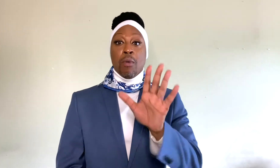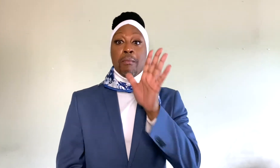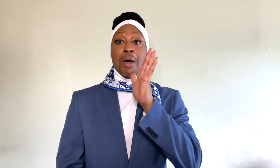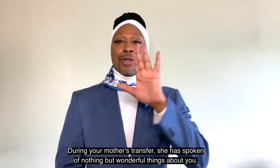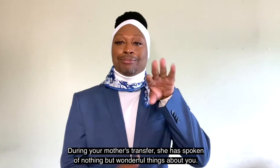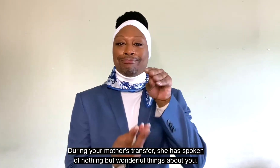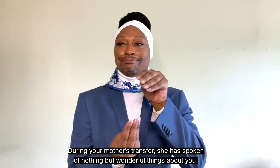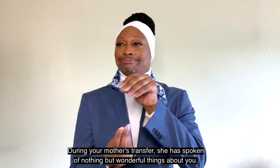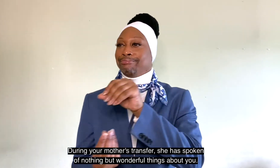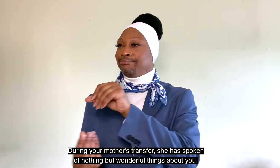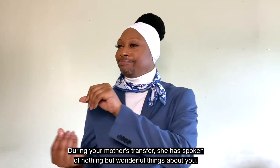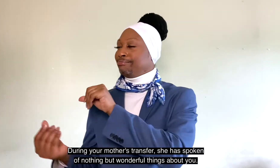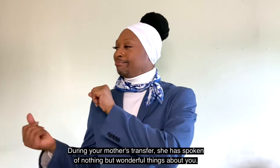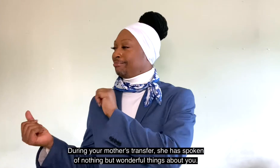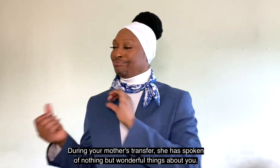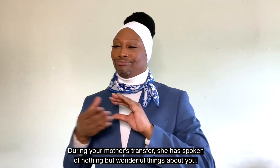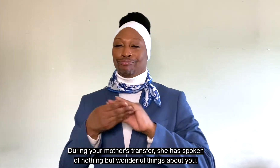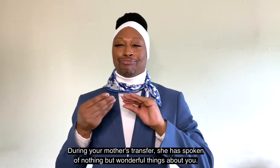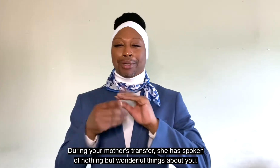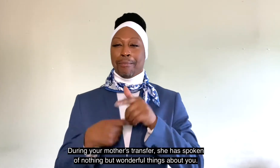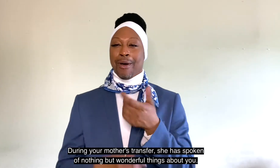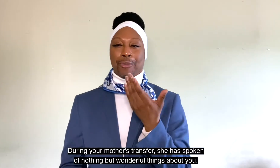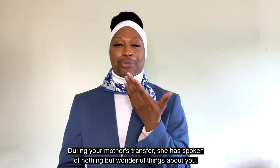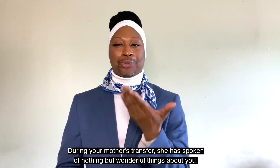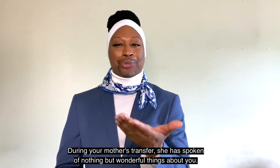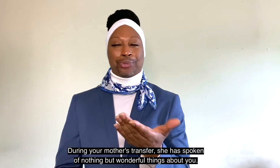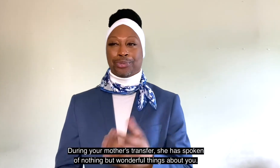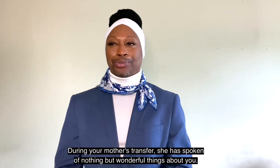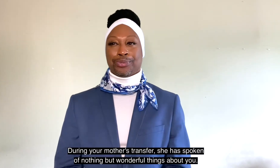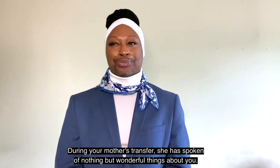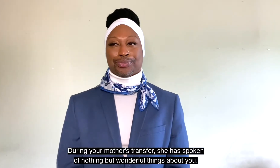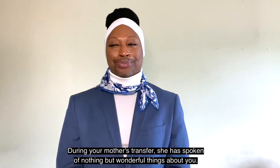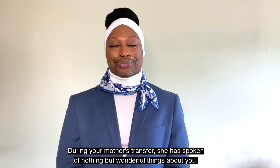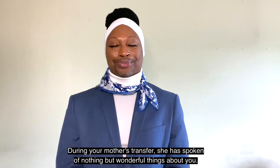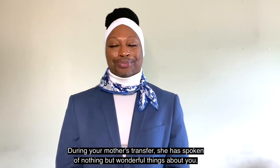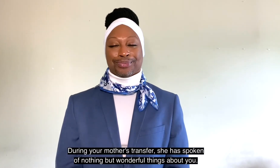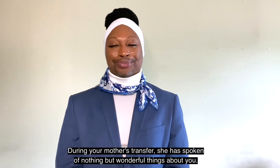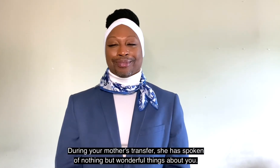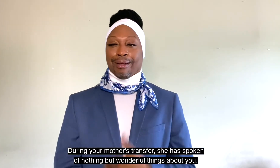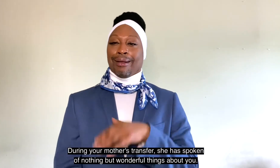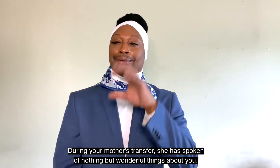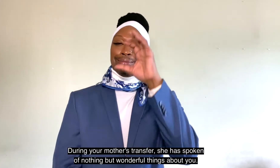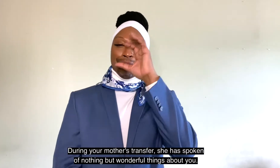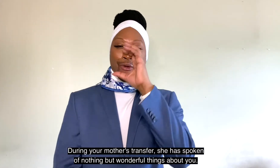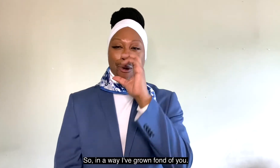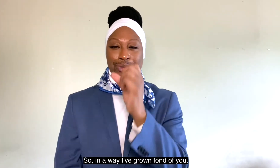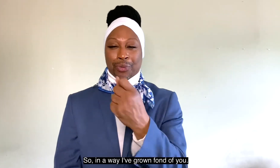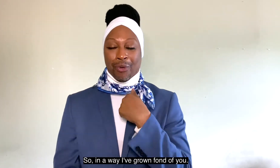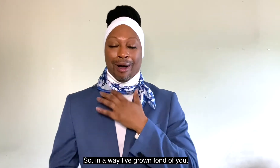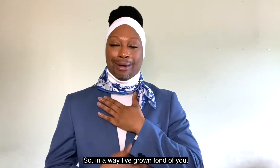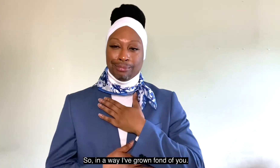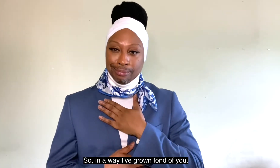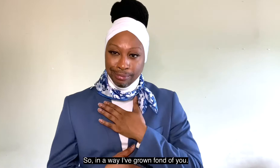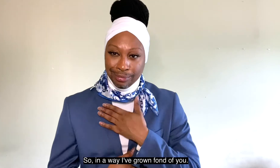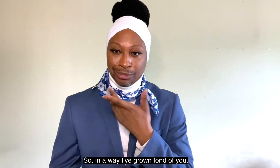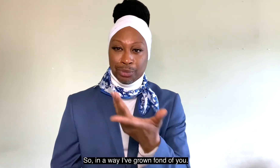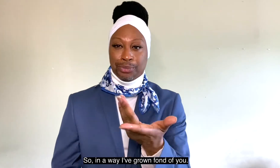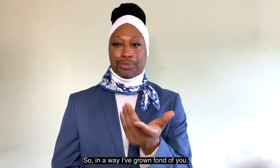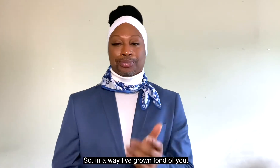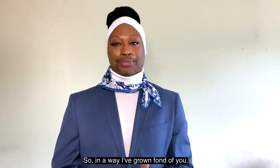During her mother's transfer, she's spoken of nothing but wonderful things about you, so... In a way, I've grown fond of